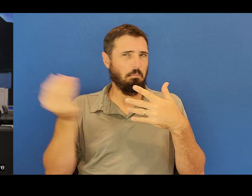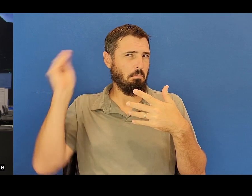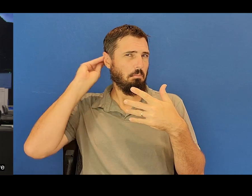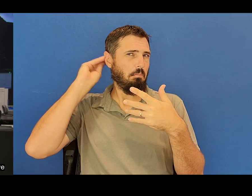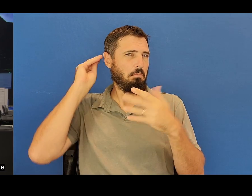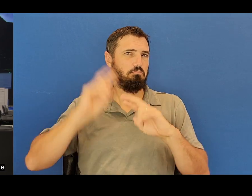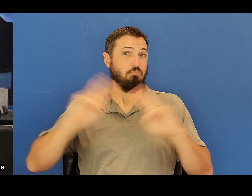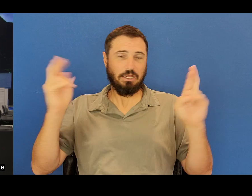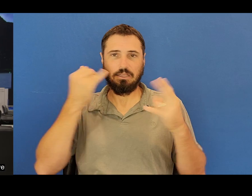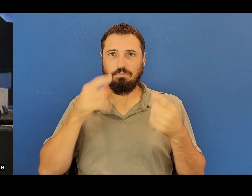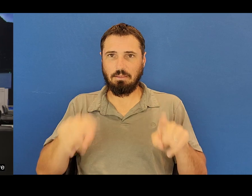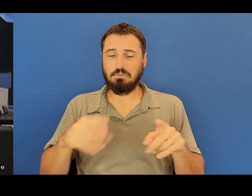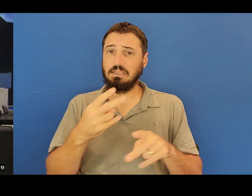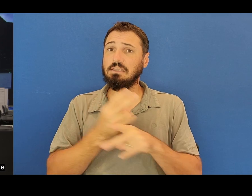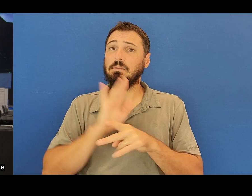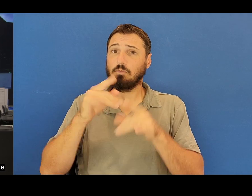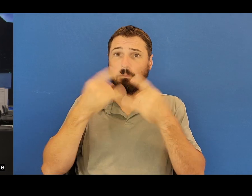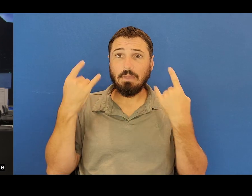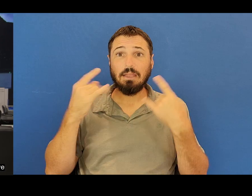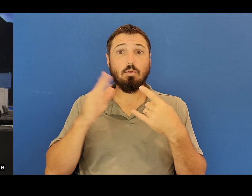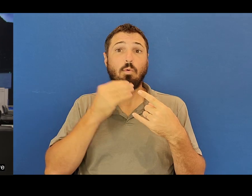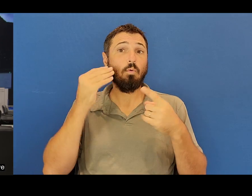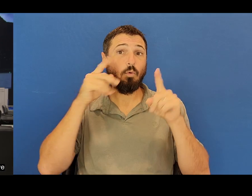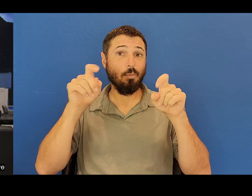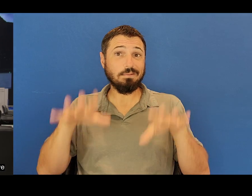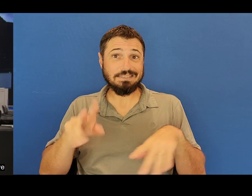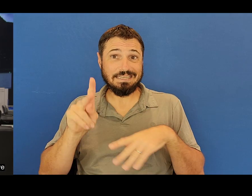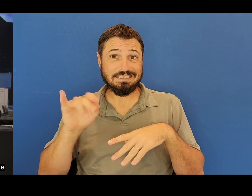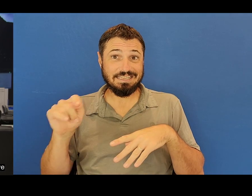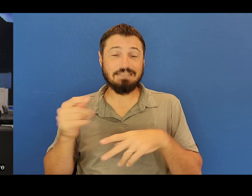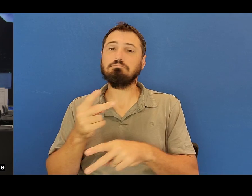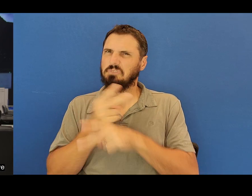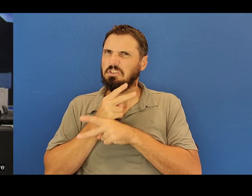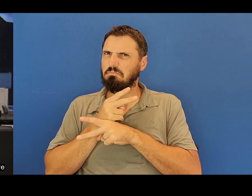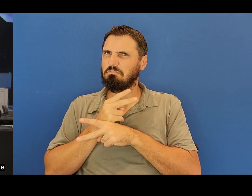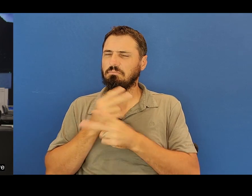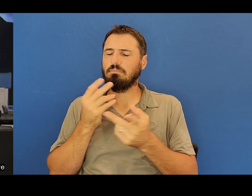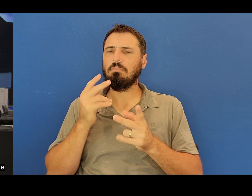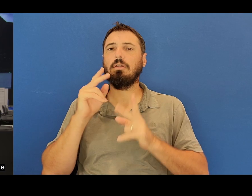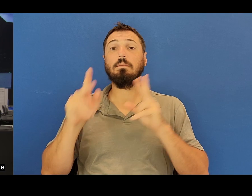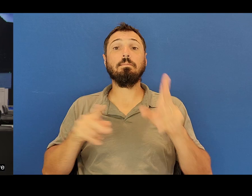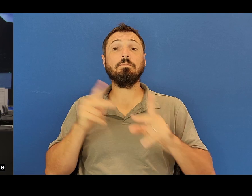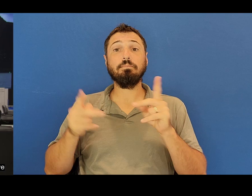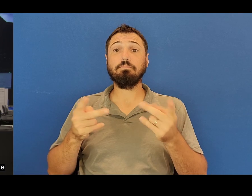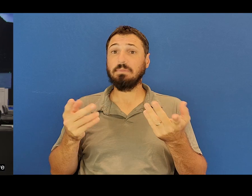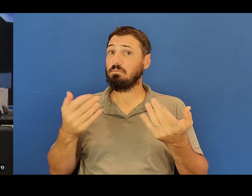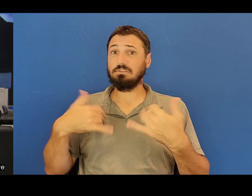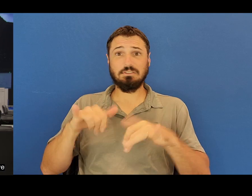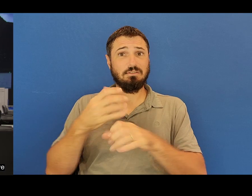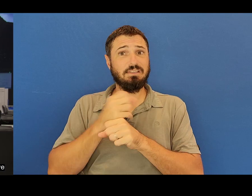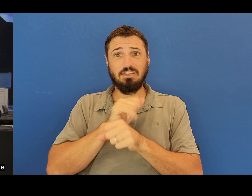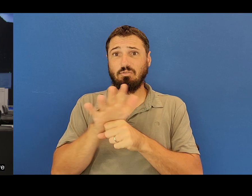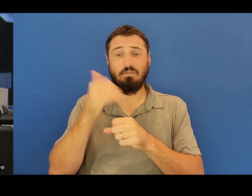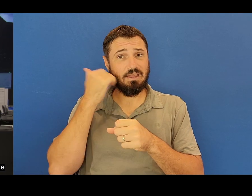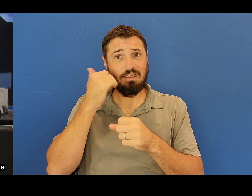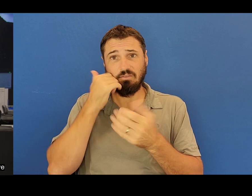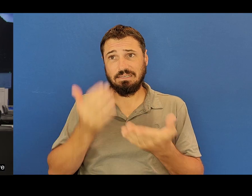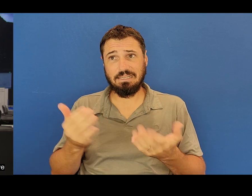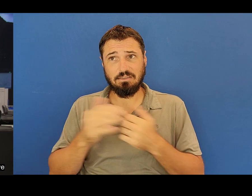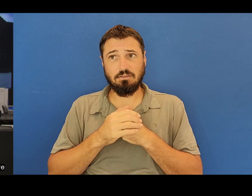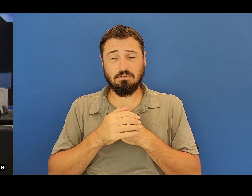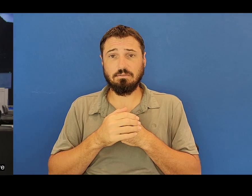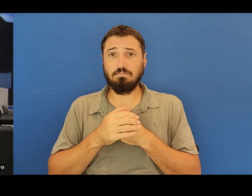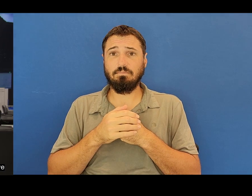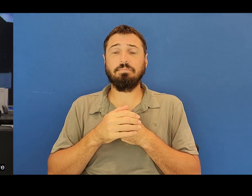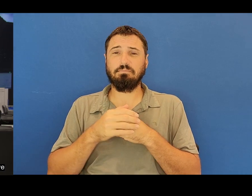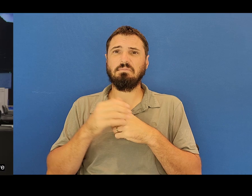your masks and your home test kits handy. People in our community are still being diagnosed with COVID every day. Home